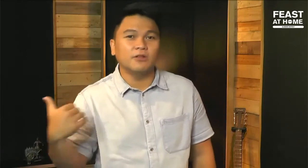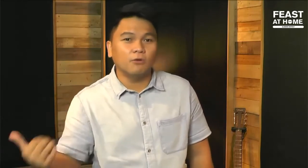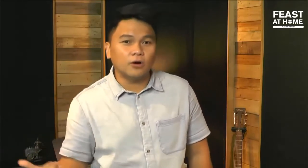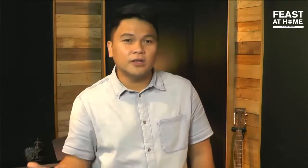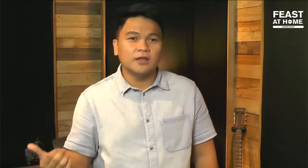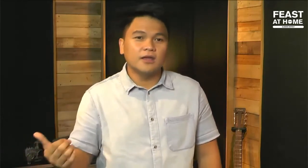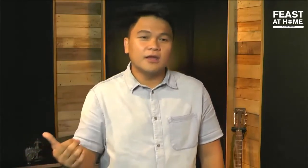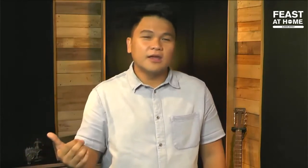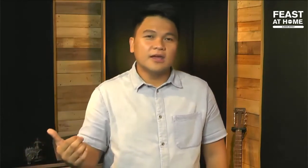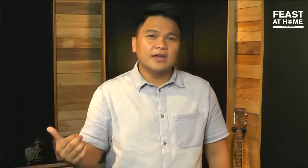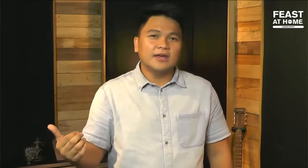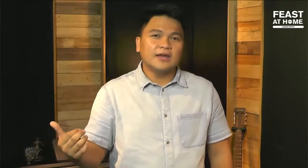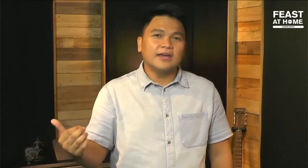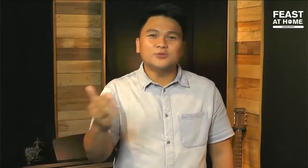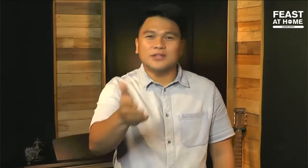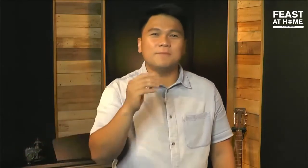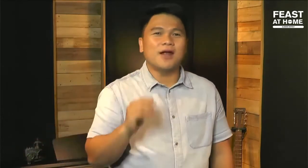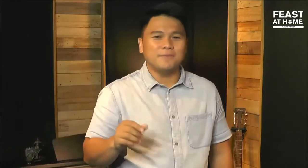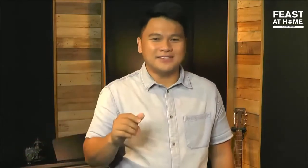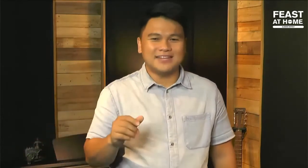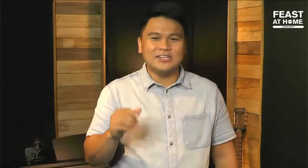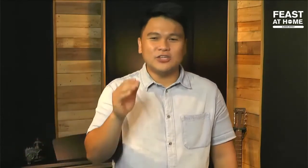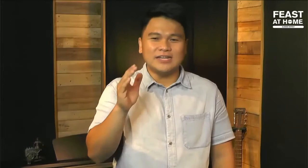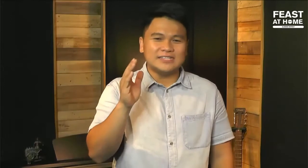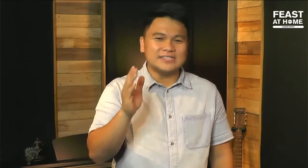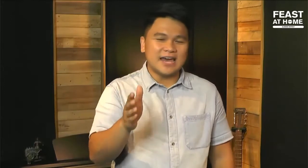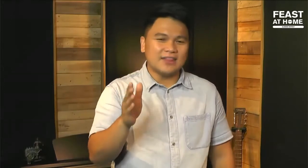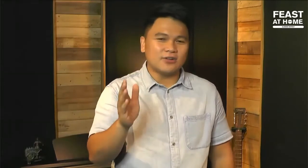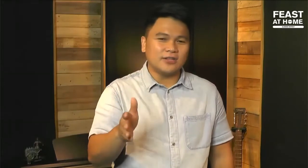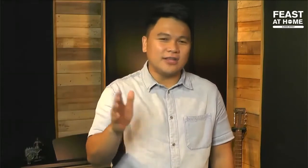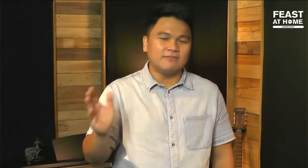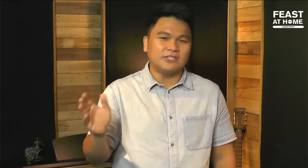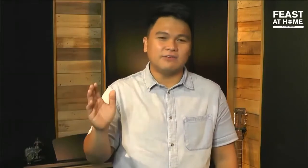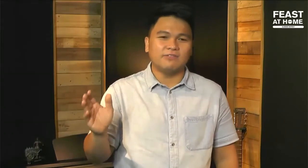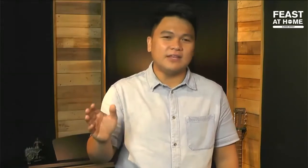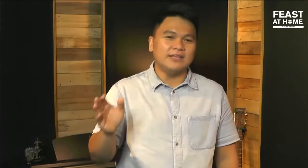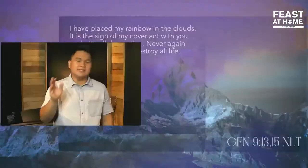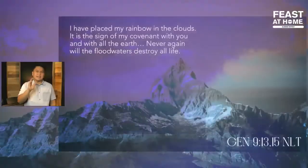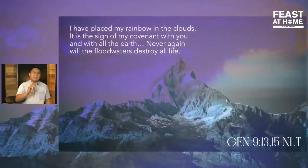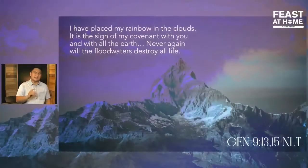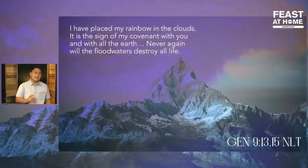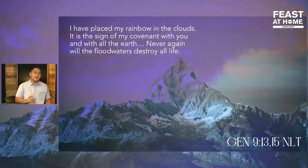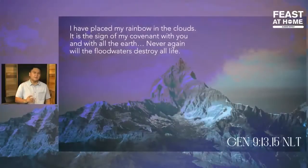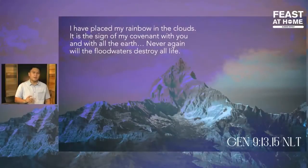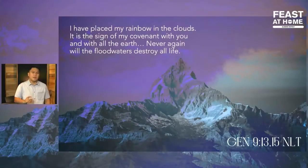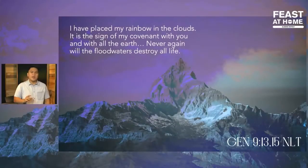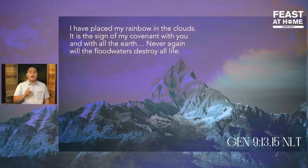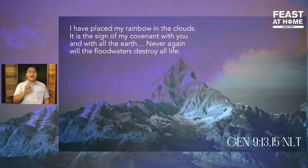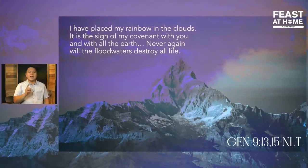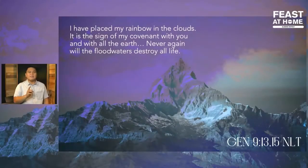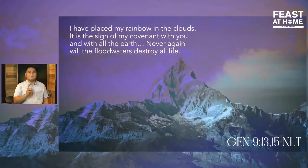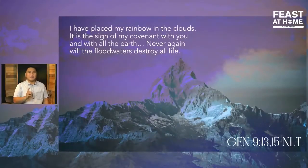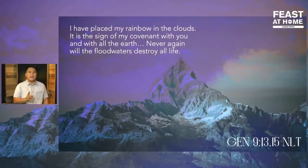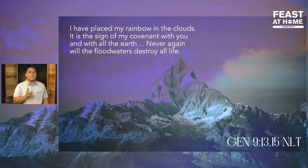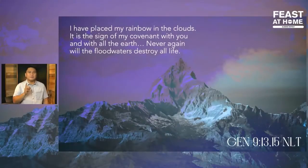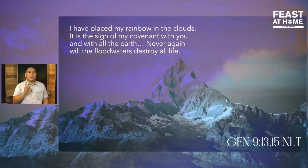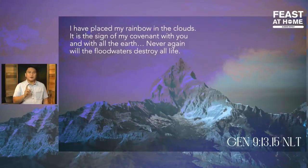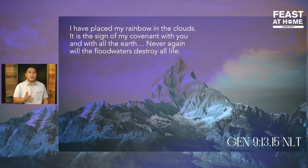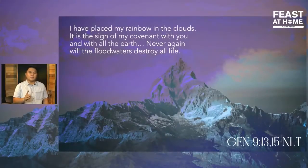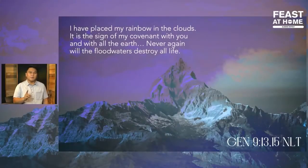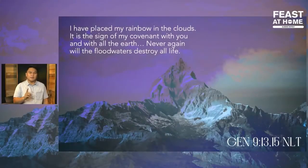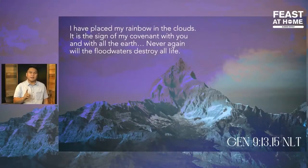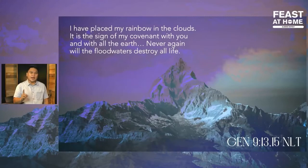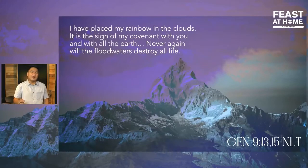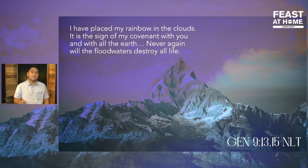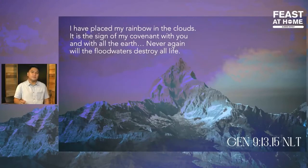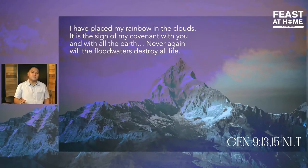from the Lord, here's what He promised. In Genesis 9:13, verse 15, He says here, I have placed my